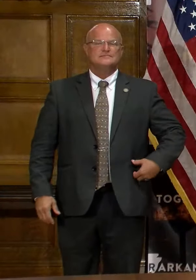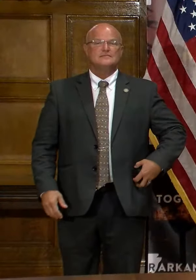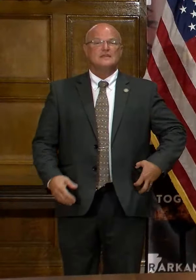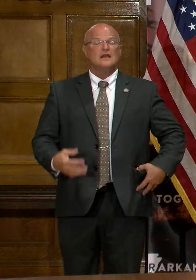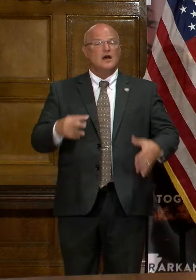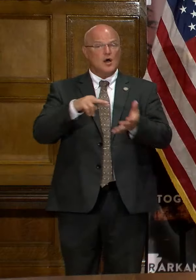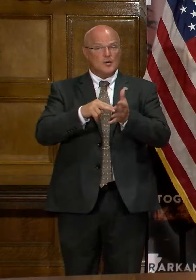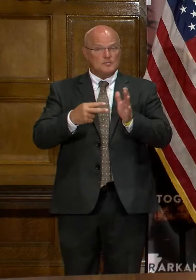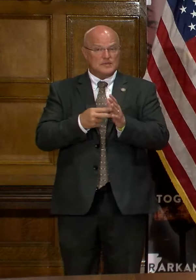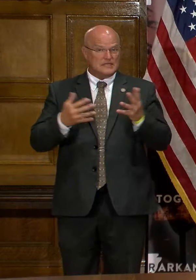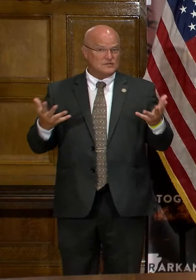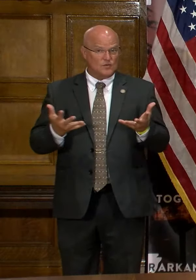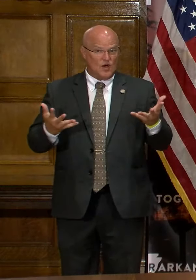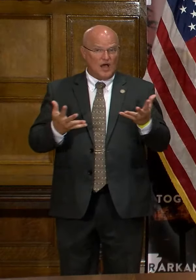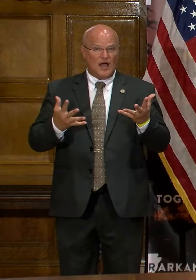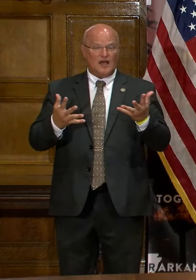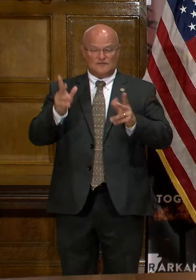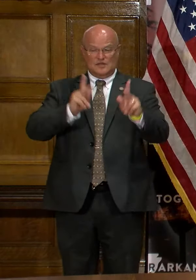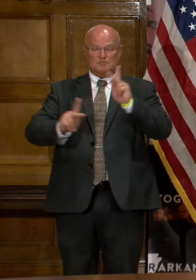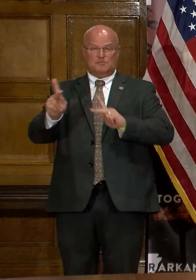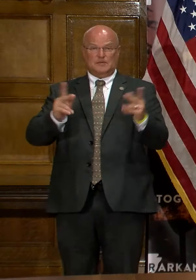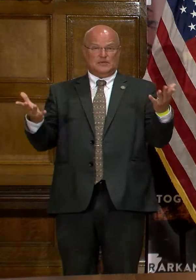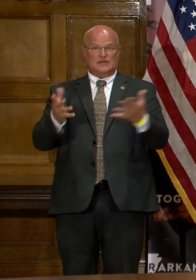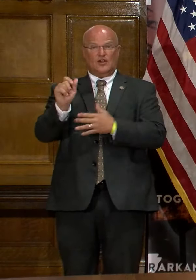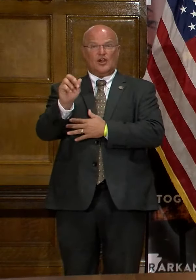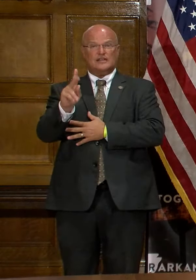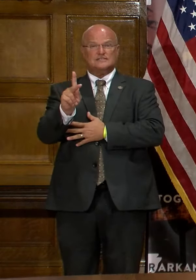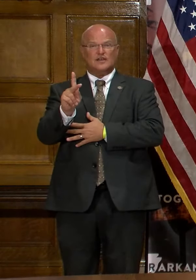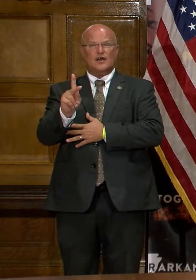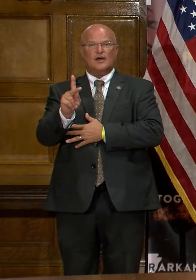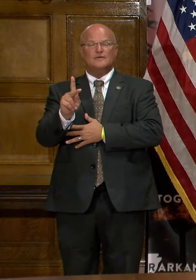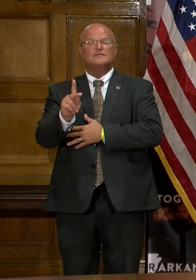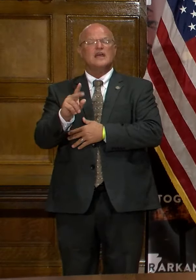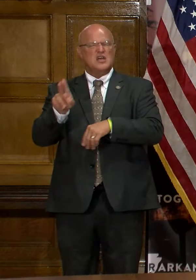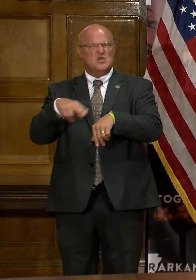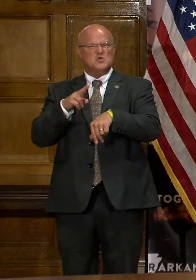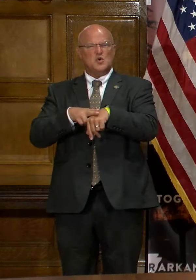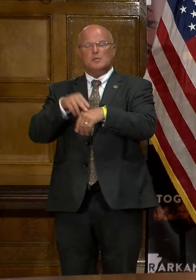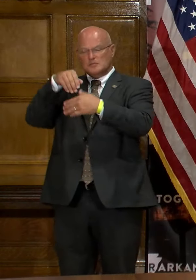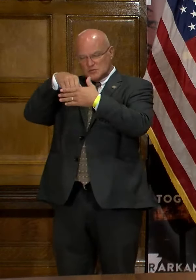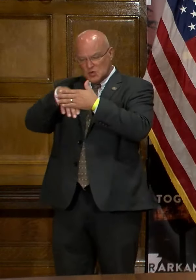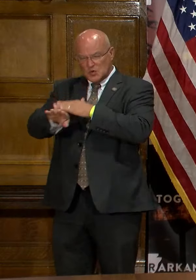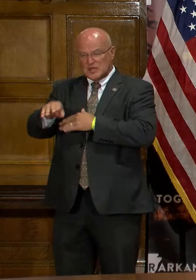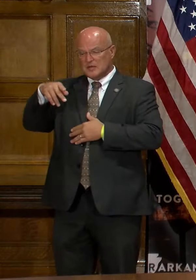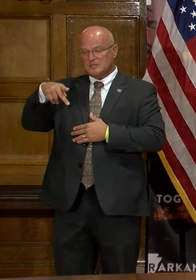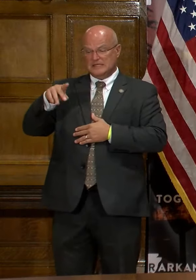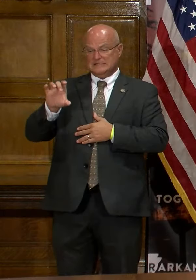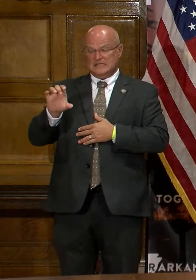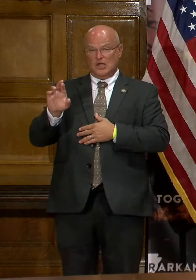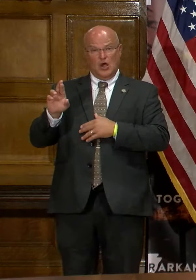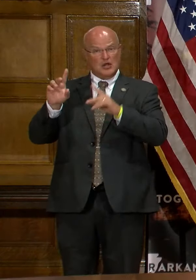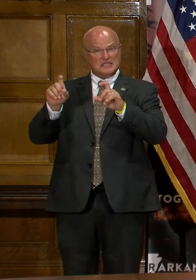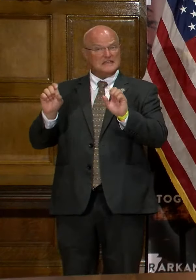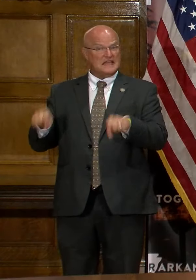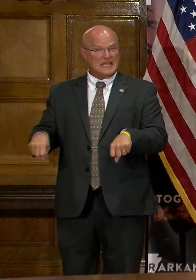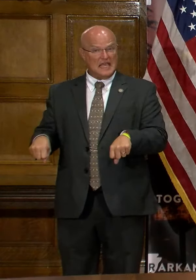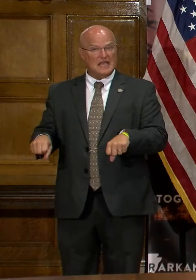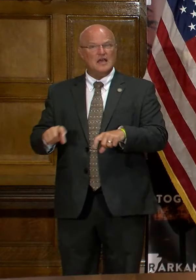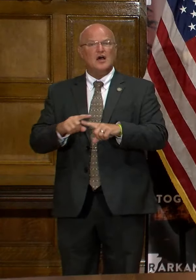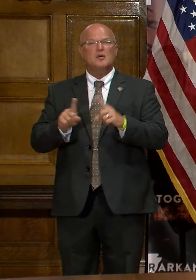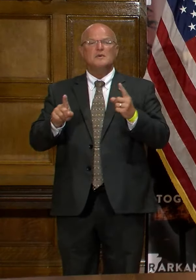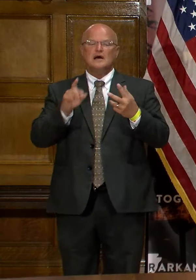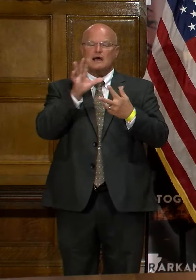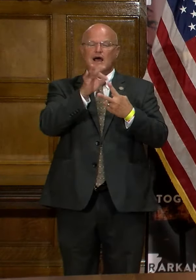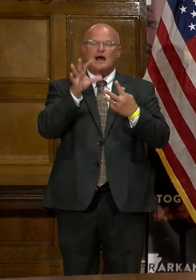What this means for the average citizen is that they can go in as usual to get a PCR test. But they also have